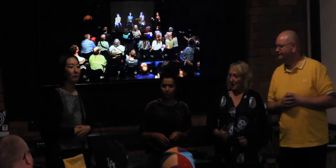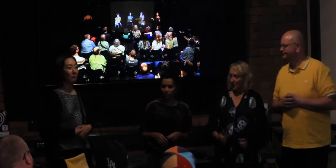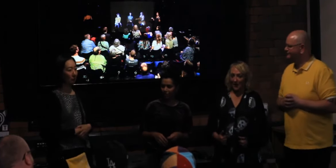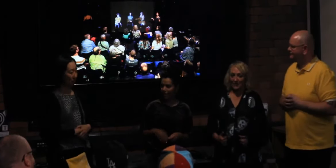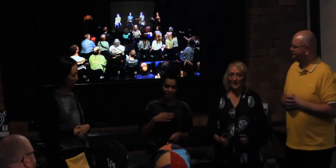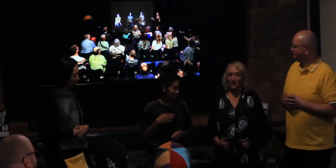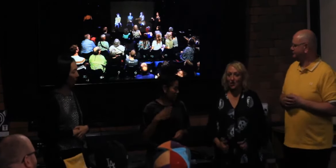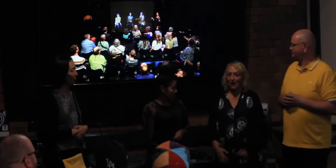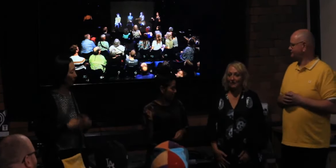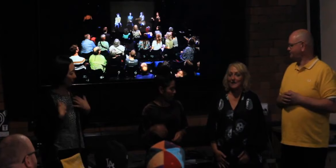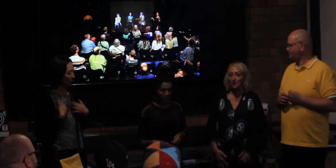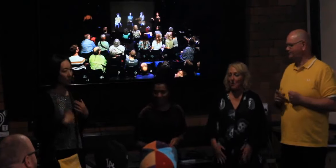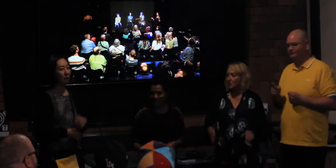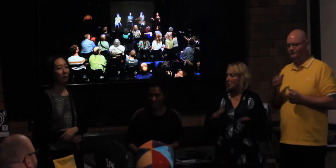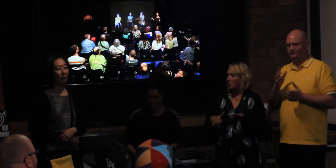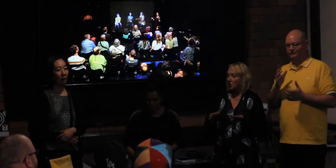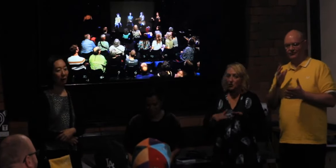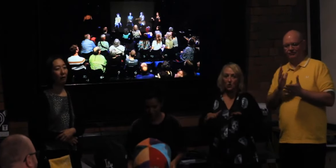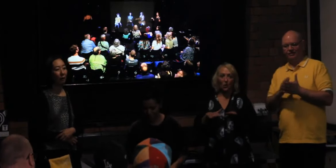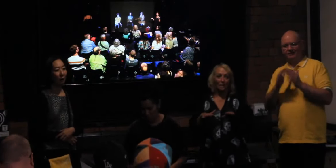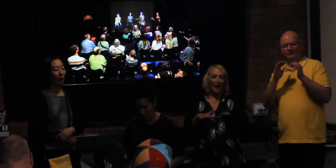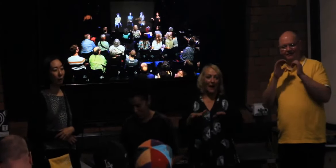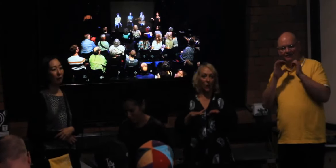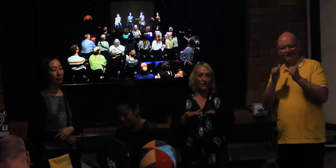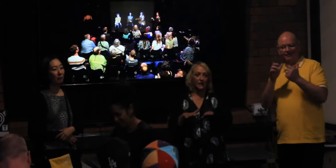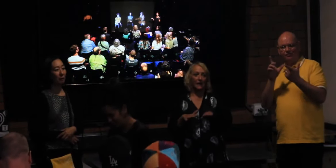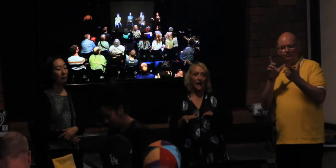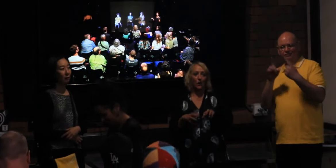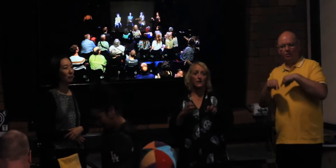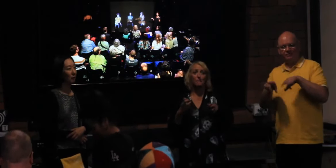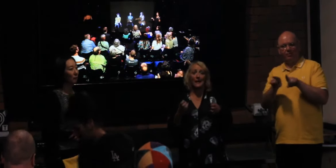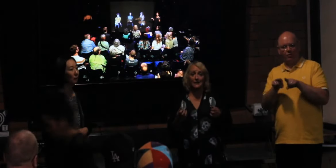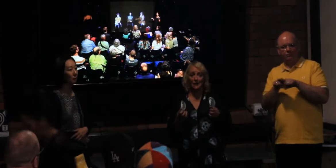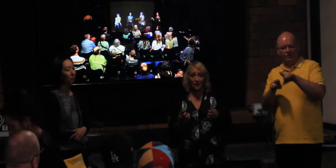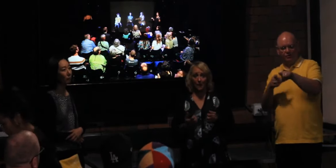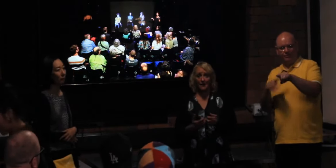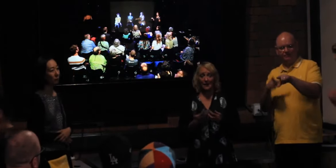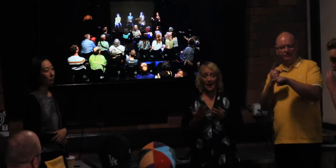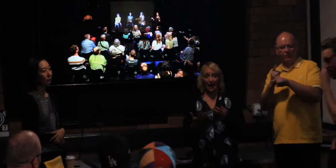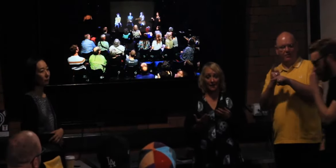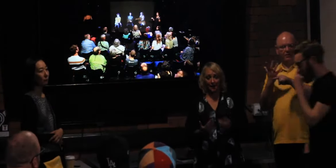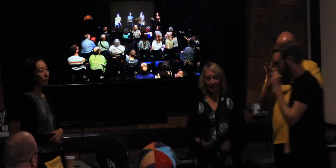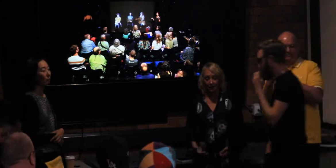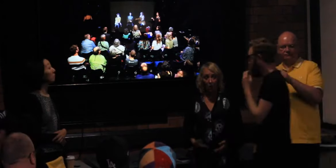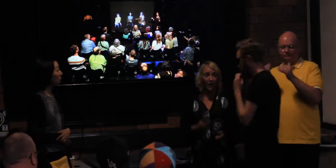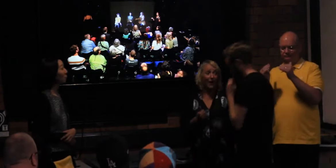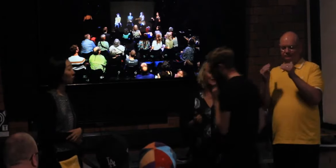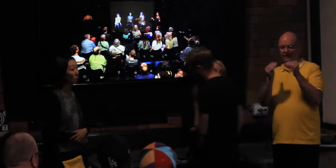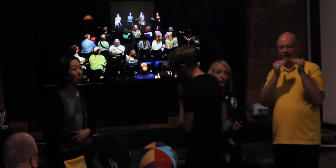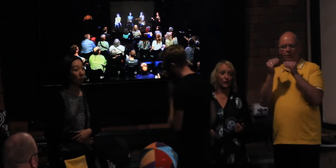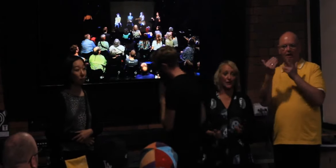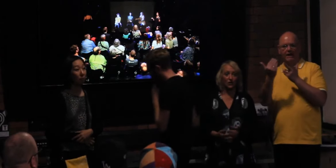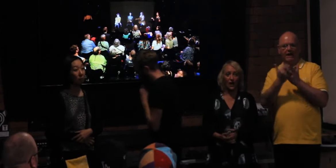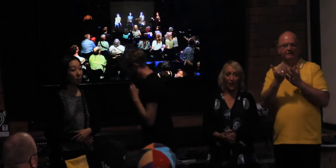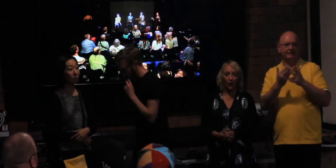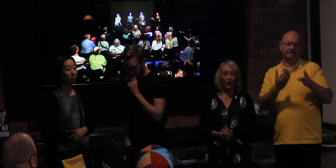Good, thank you. Such a great response, but also to talk about equity, equitability in the piece and access. We're going to